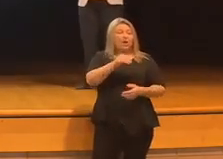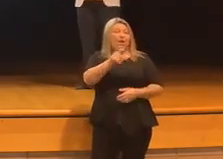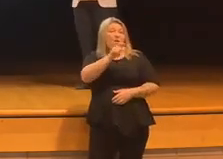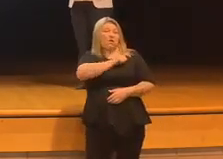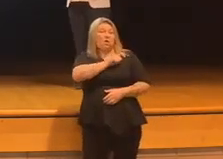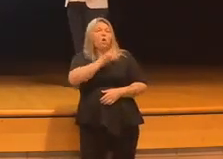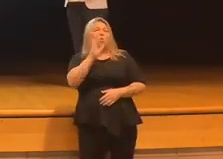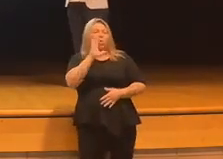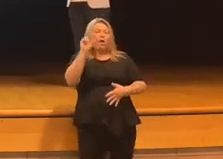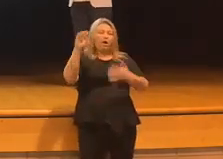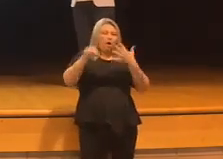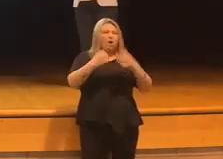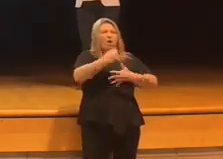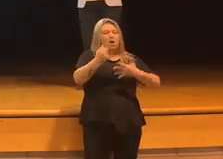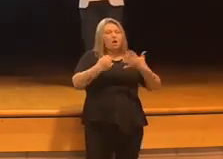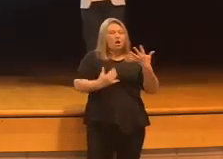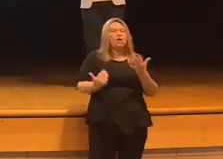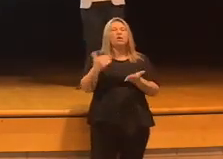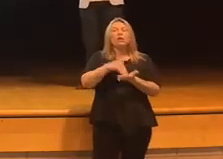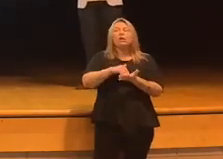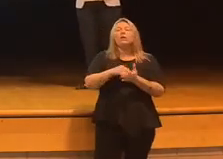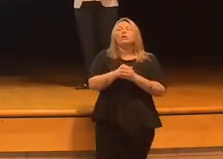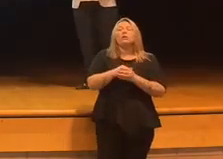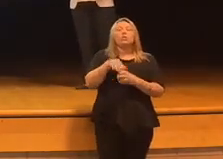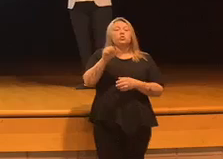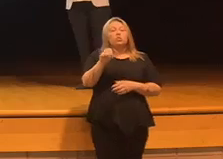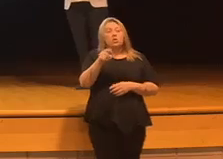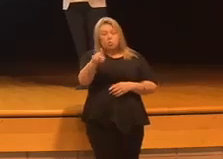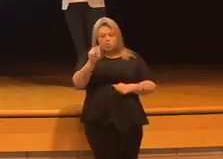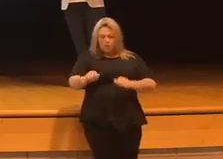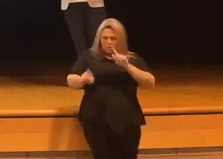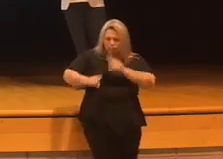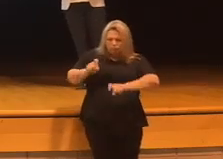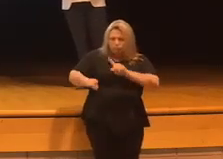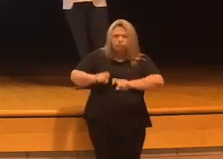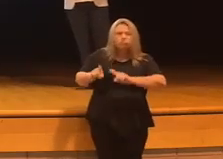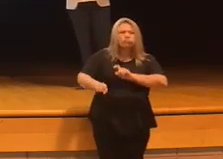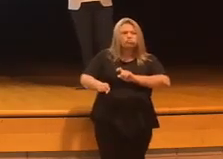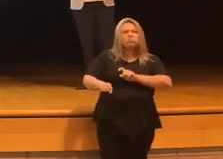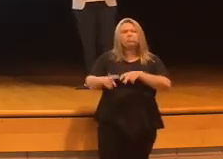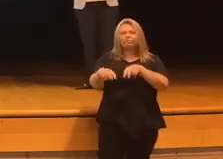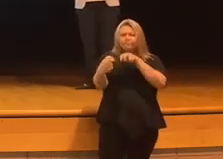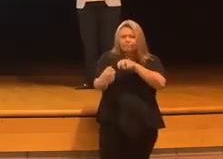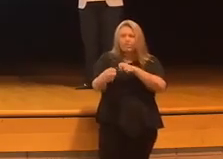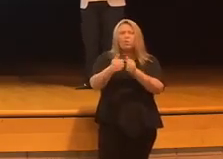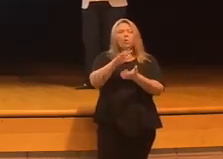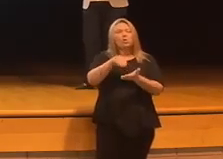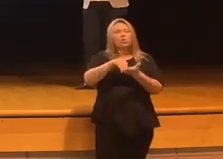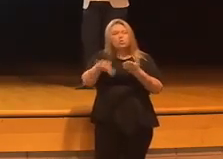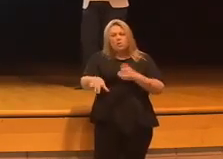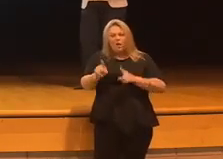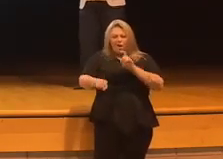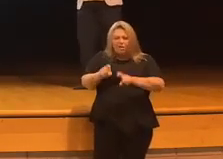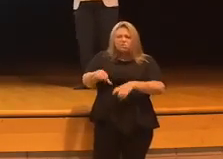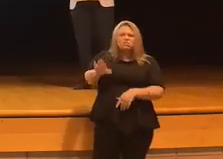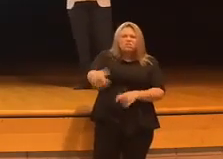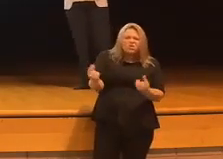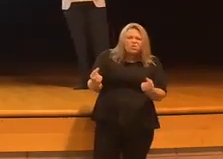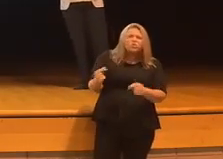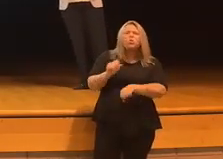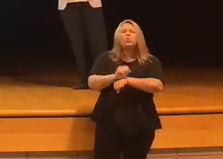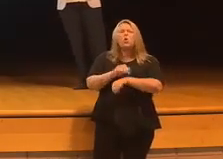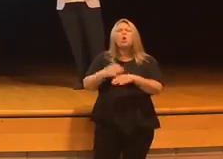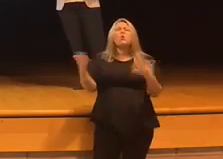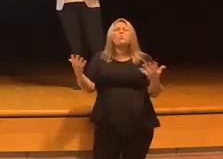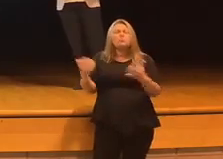hit them as well. But some things that you can do: ask questions. Sit down with your student, ask them what they're working on.